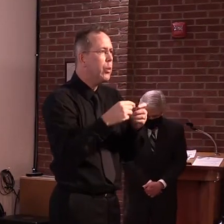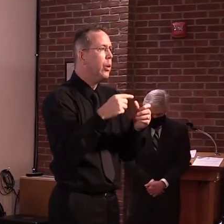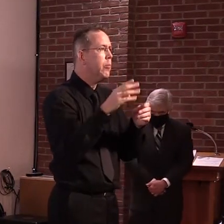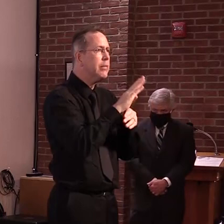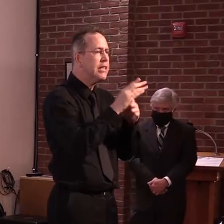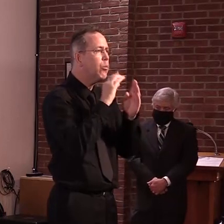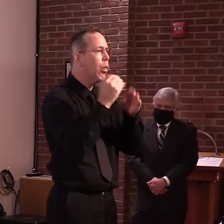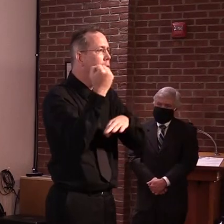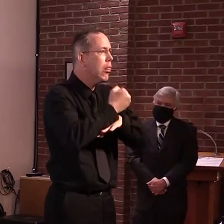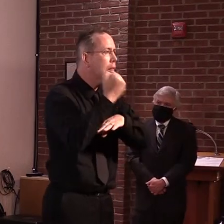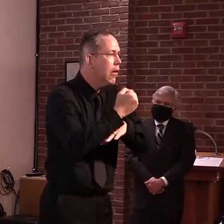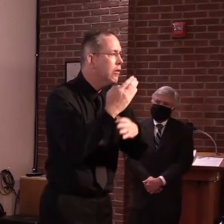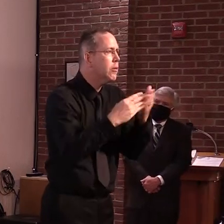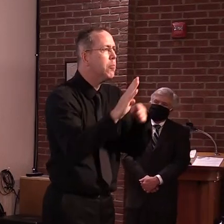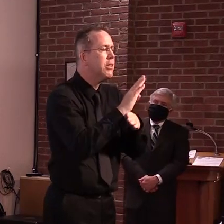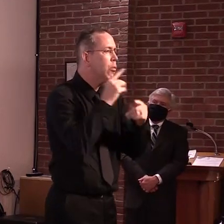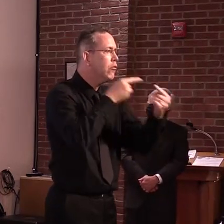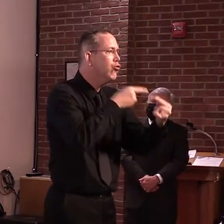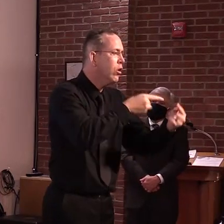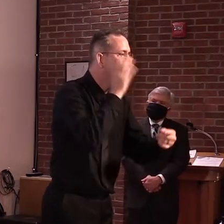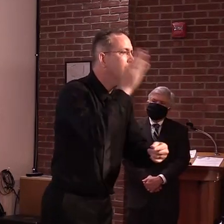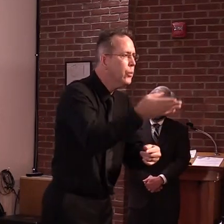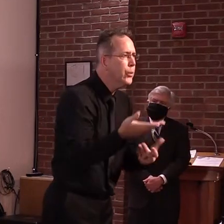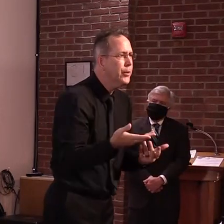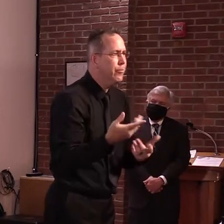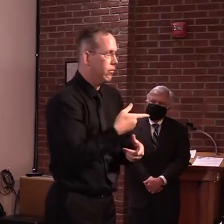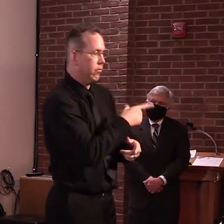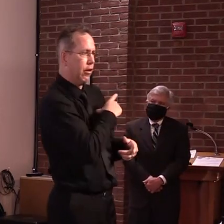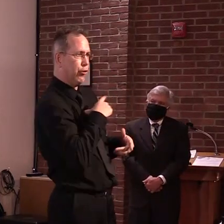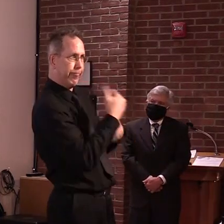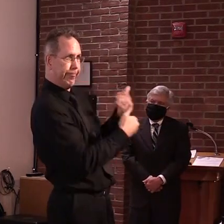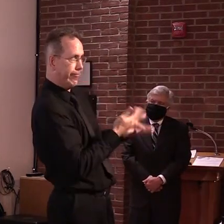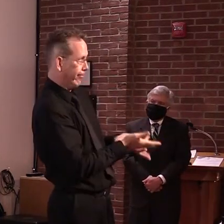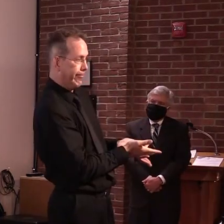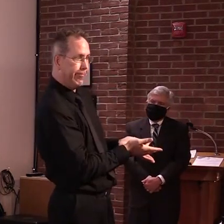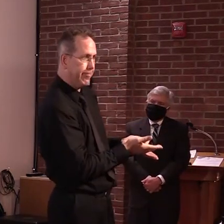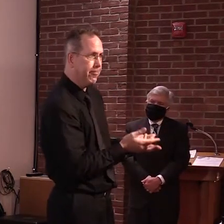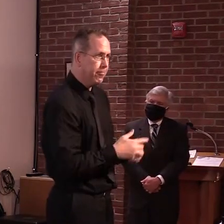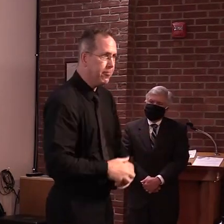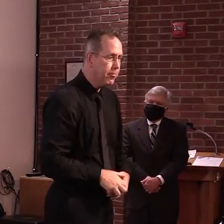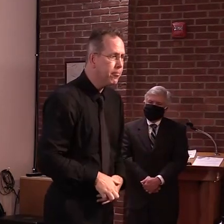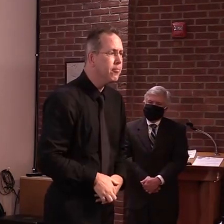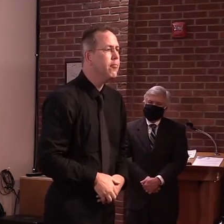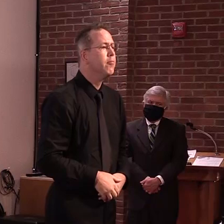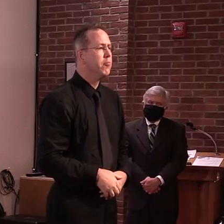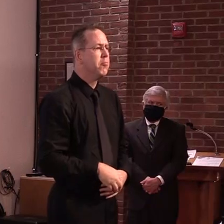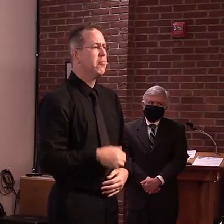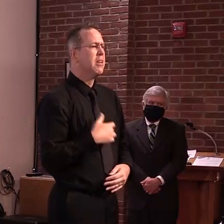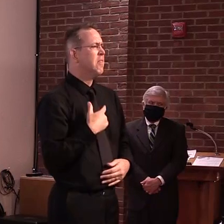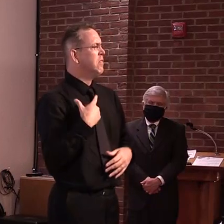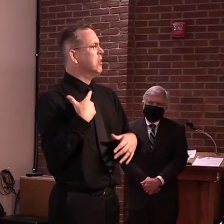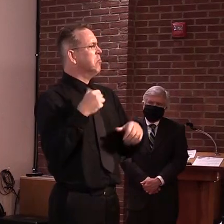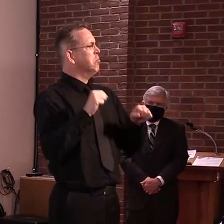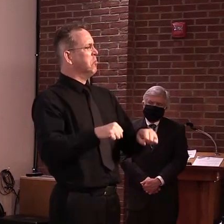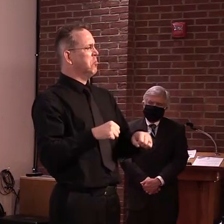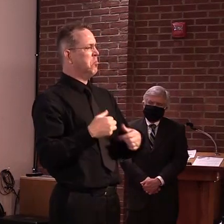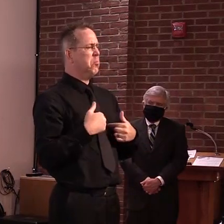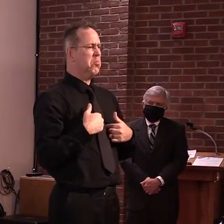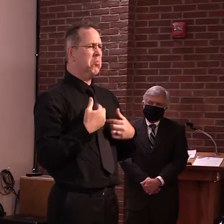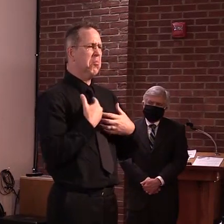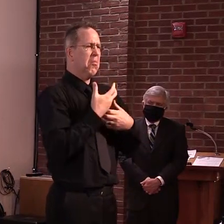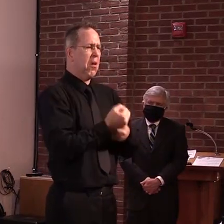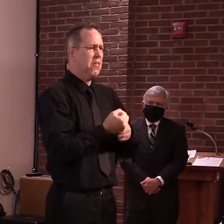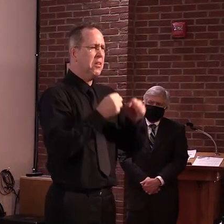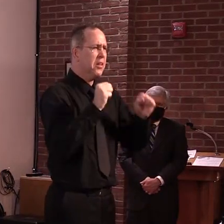we can come out on the other side of this crisis stronger than we were before, but we have to be selfless,